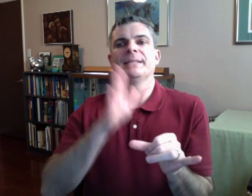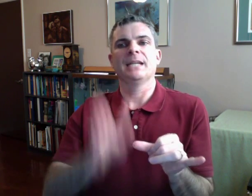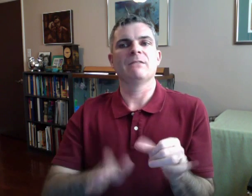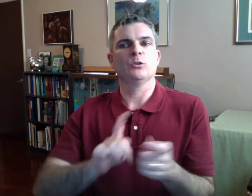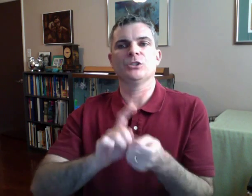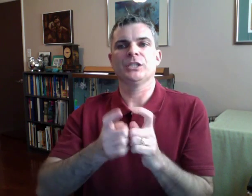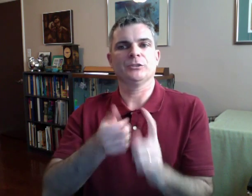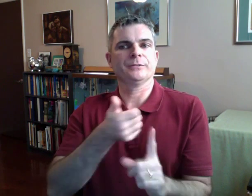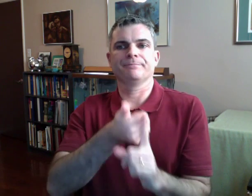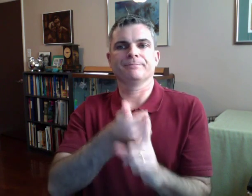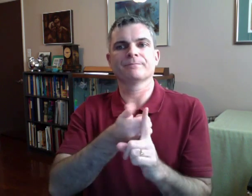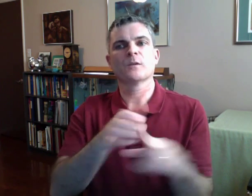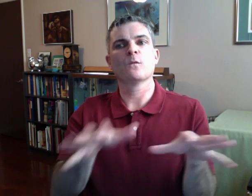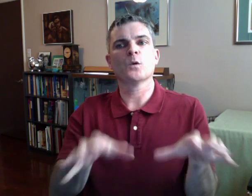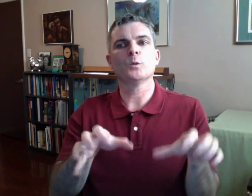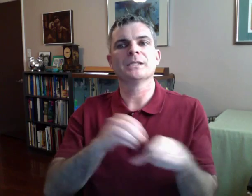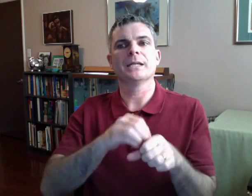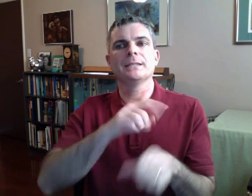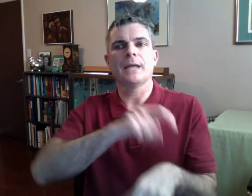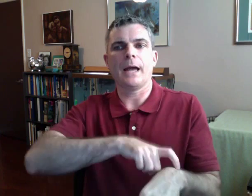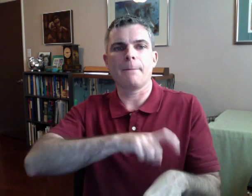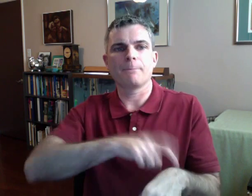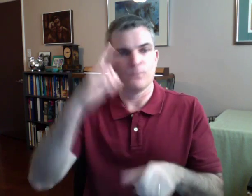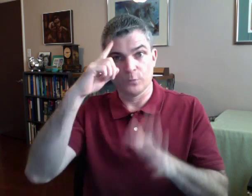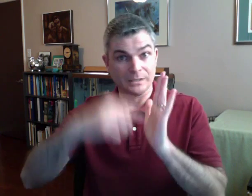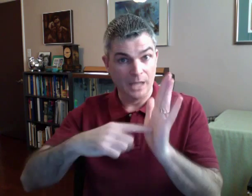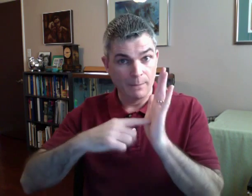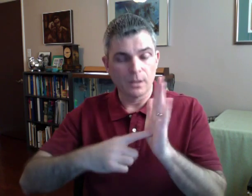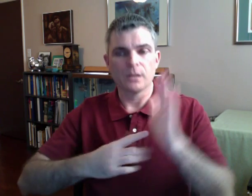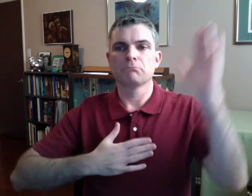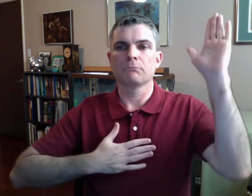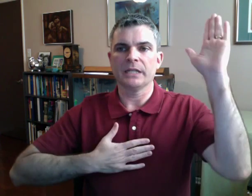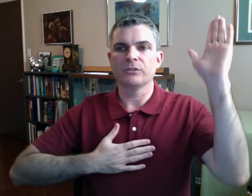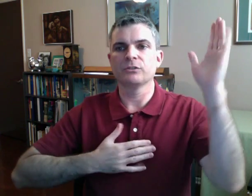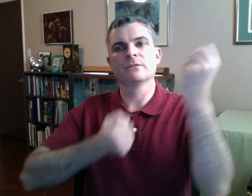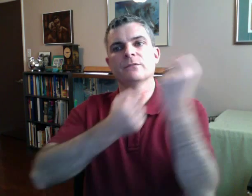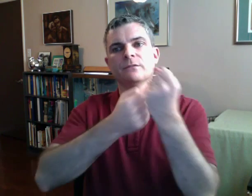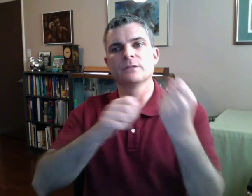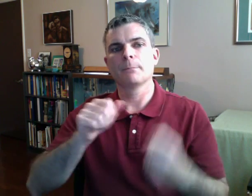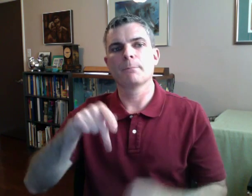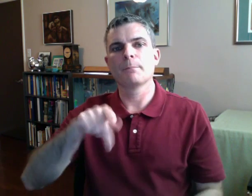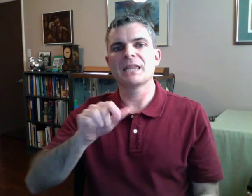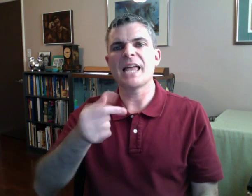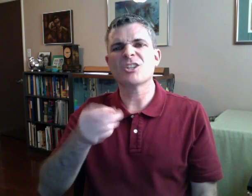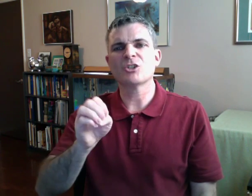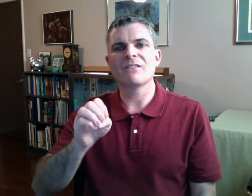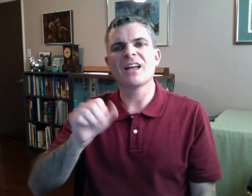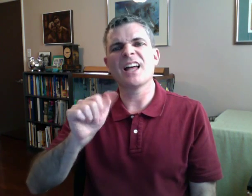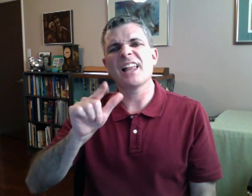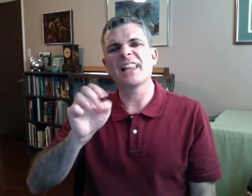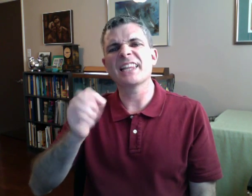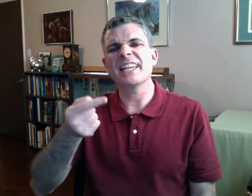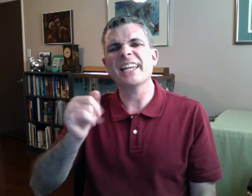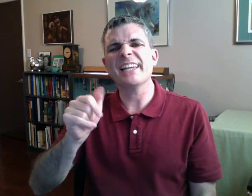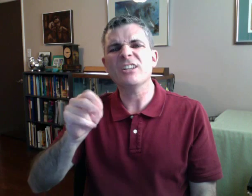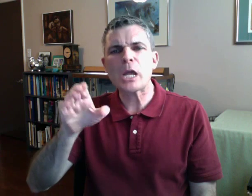Examples of this would be the Pledge of Allegiance, the Board's Prayer, the U.S. Constitution, the Alma Mater